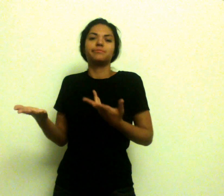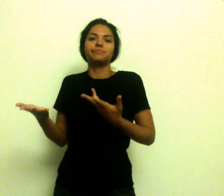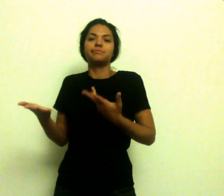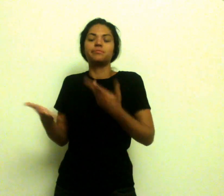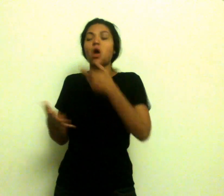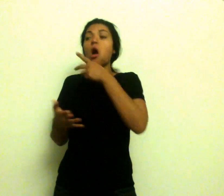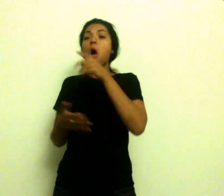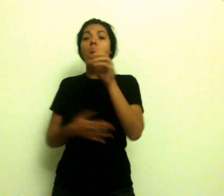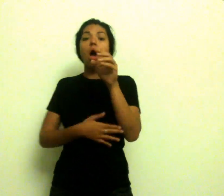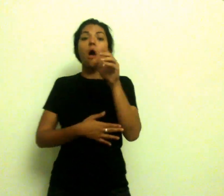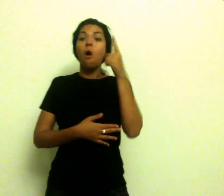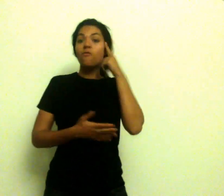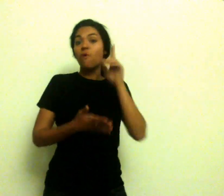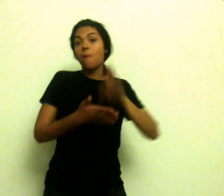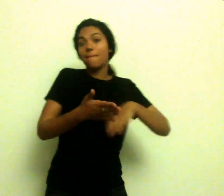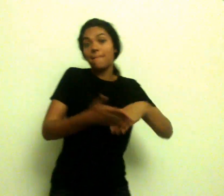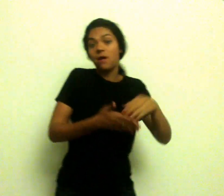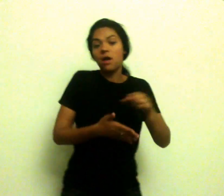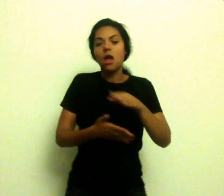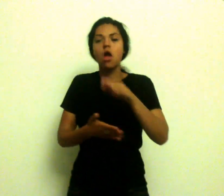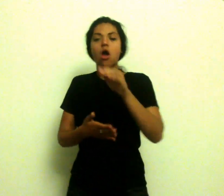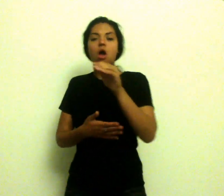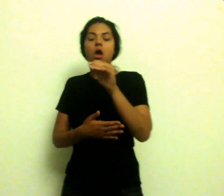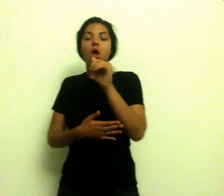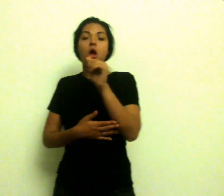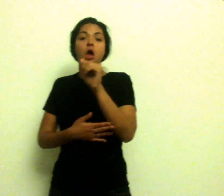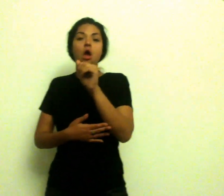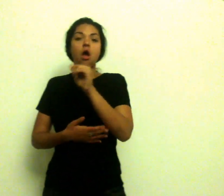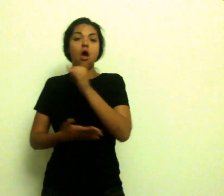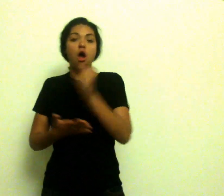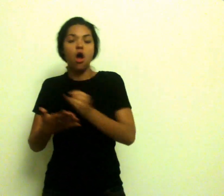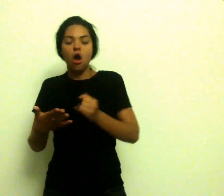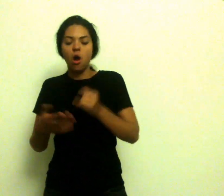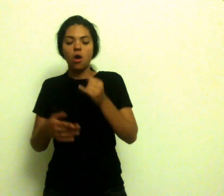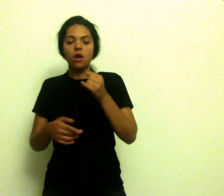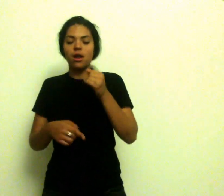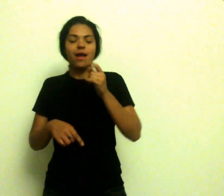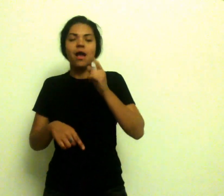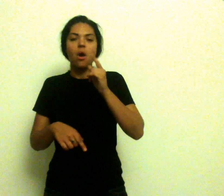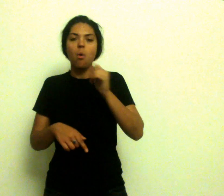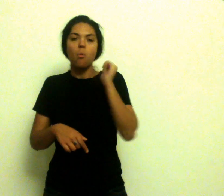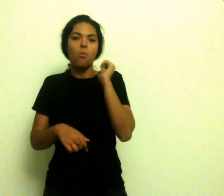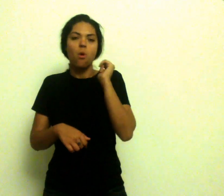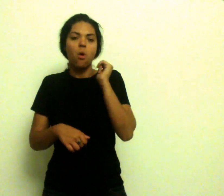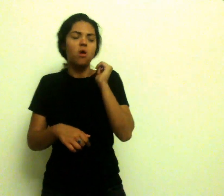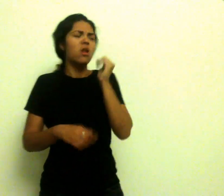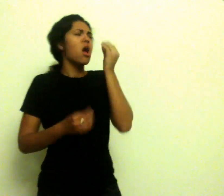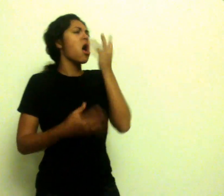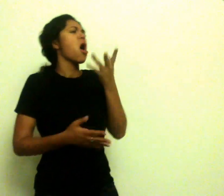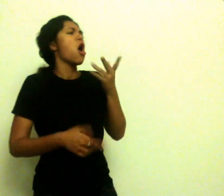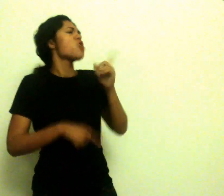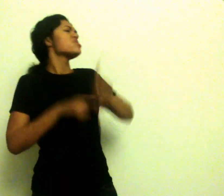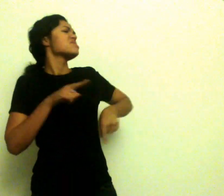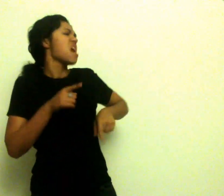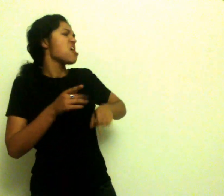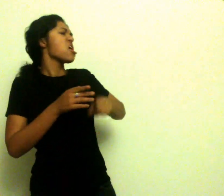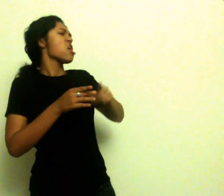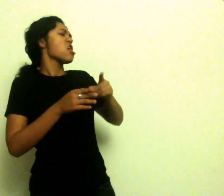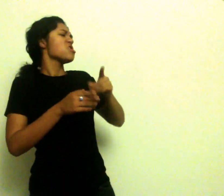oil to shout out and scream out at the artist and say, please do not do this to me. There is no way to respond. But if a